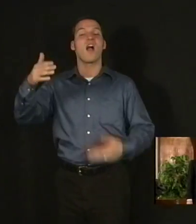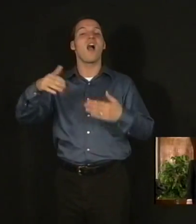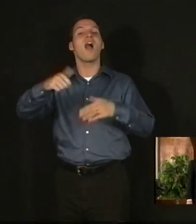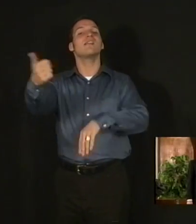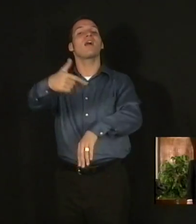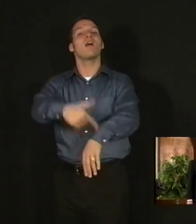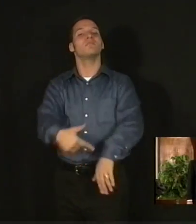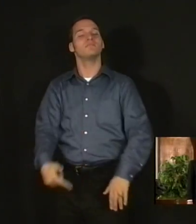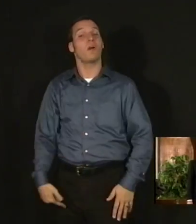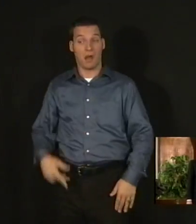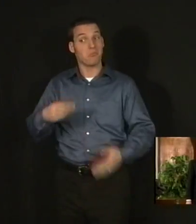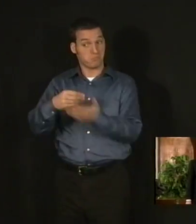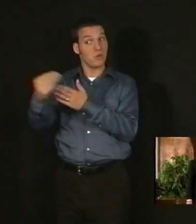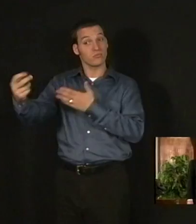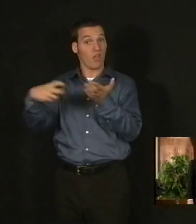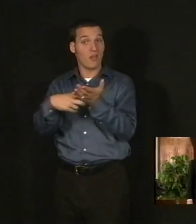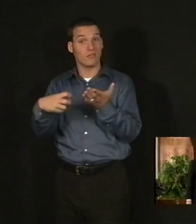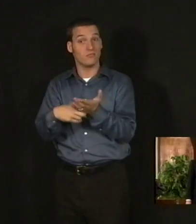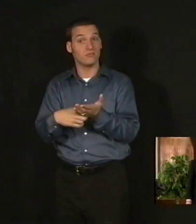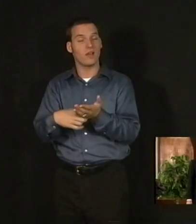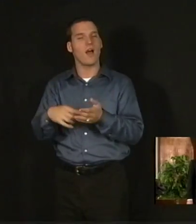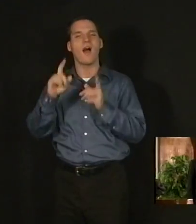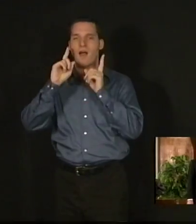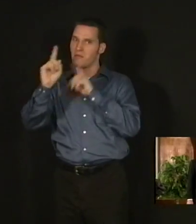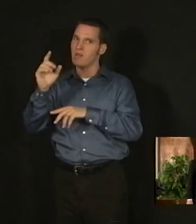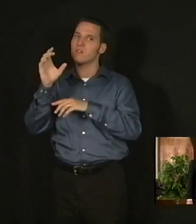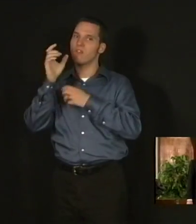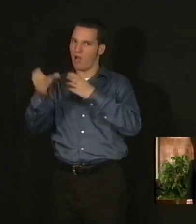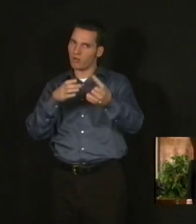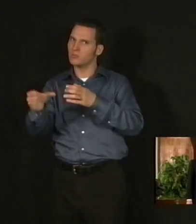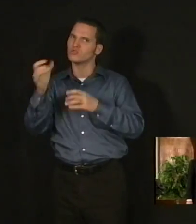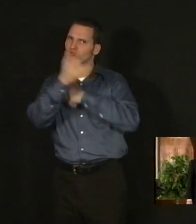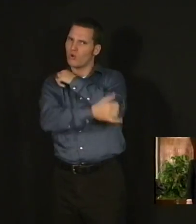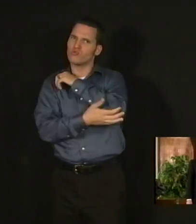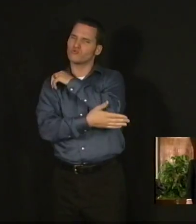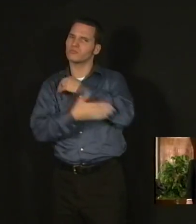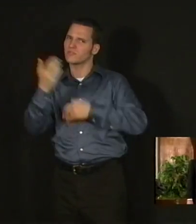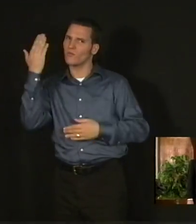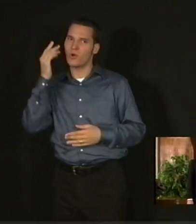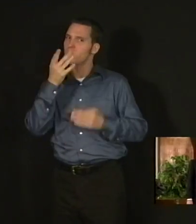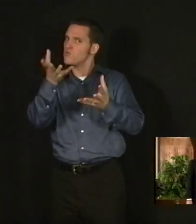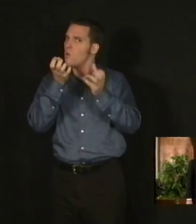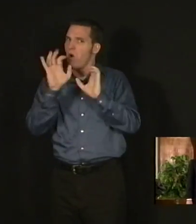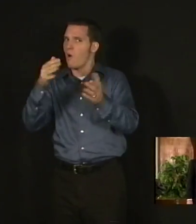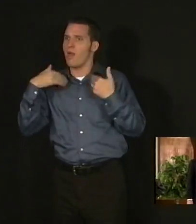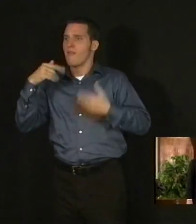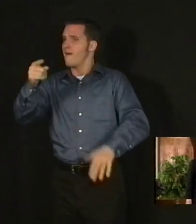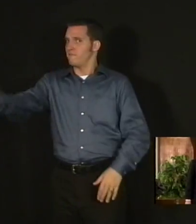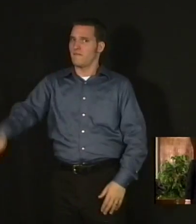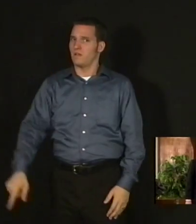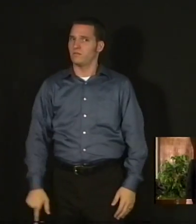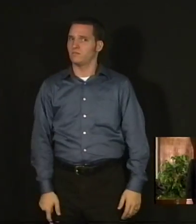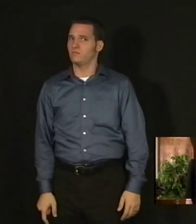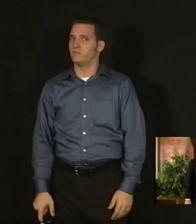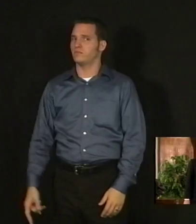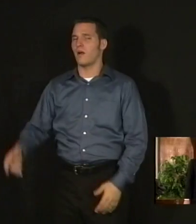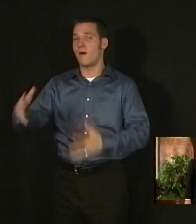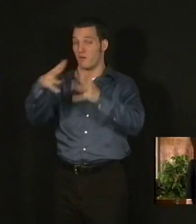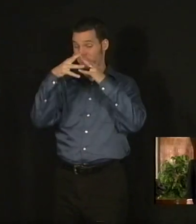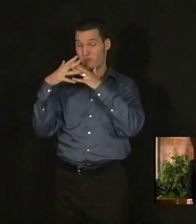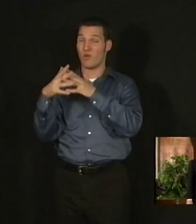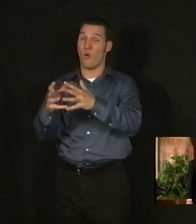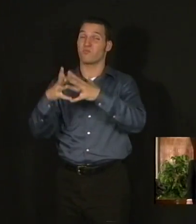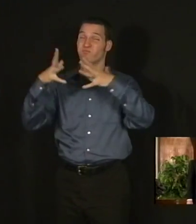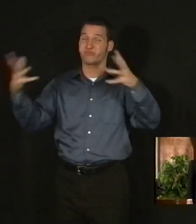Call me anytime. I'll buy you one. I've been to communist countries, folks. Trust me, you don't want what they've got.